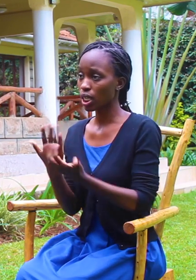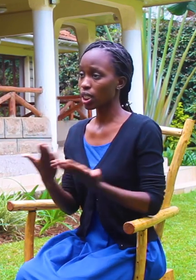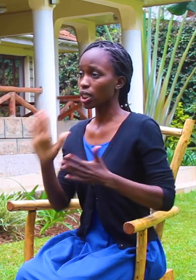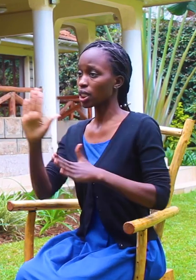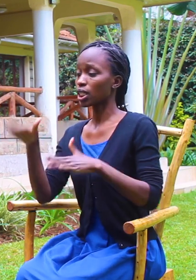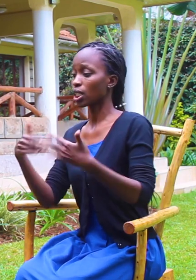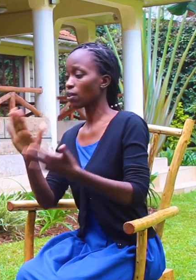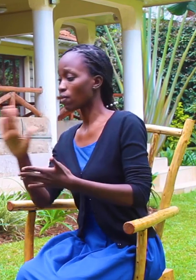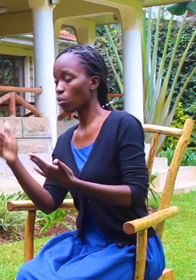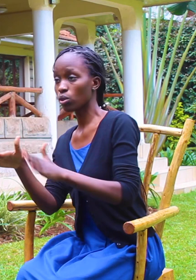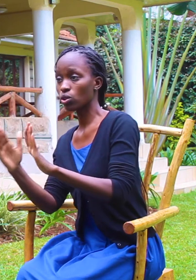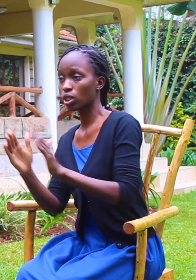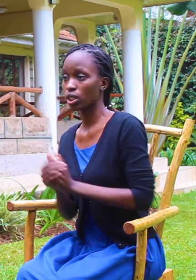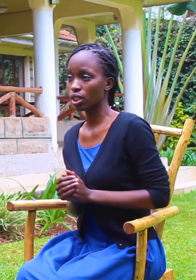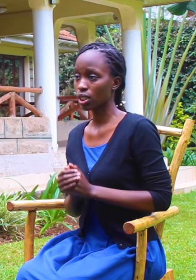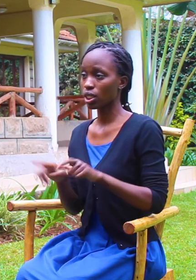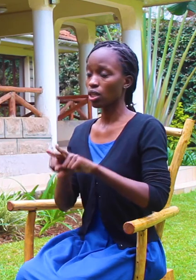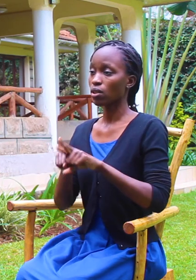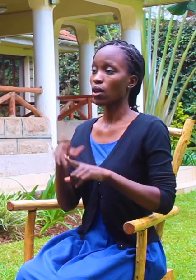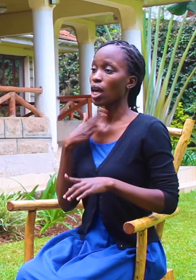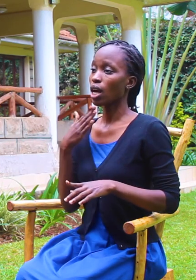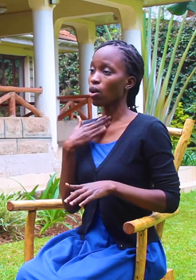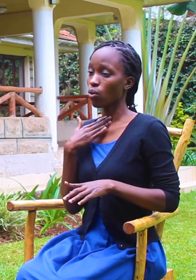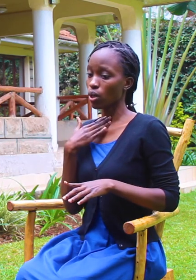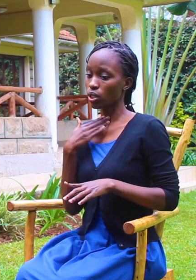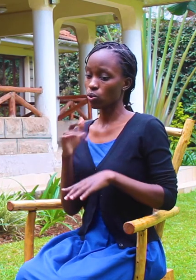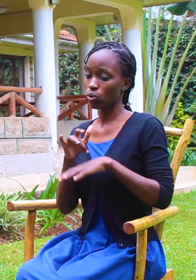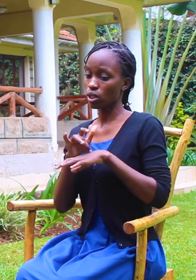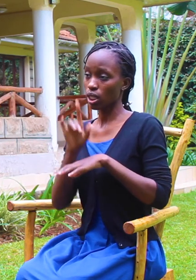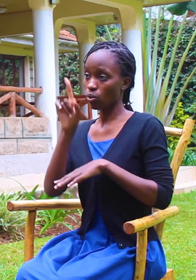opportunities. And I want to refer them to one lady called Helen Keller.